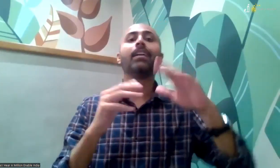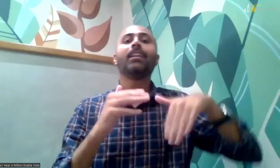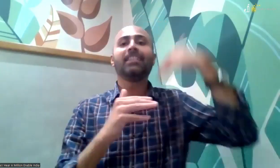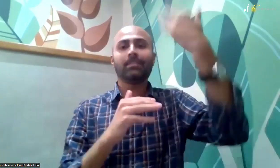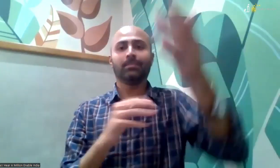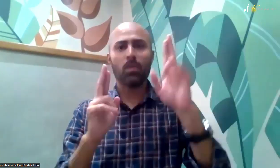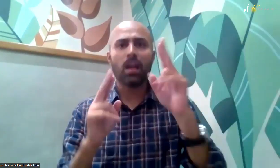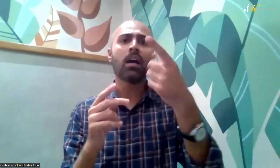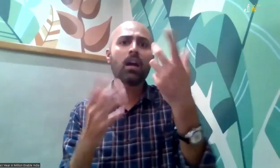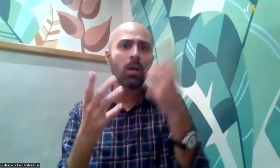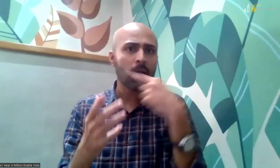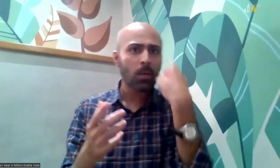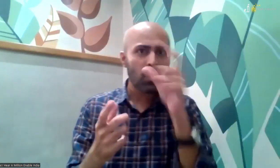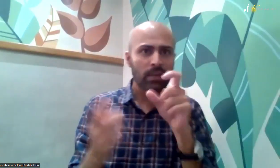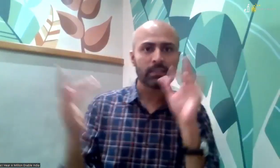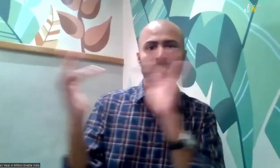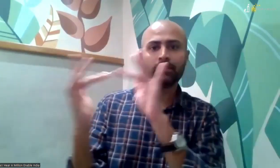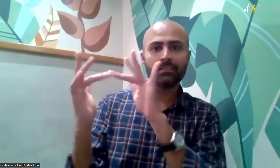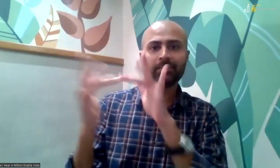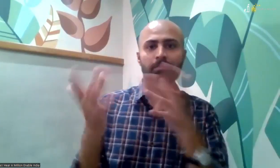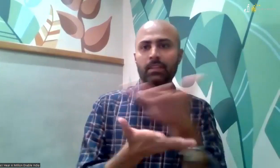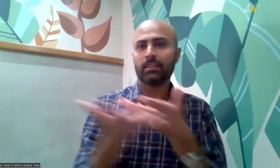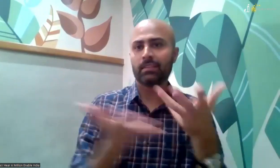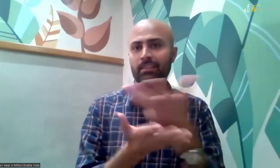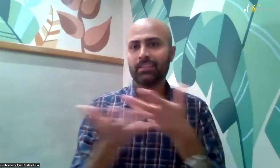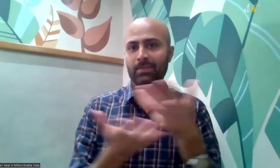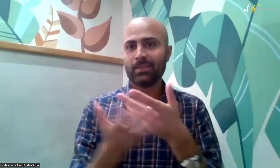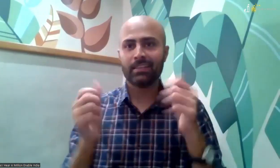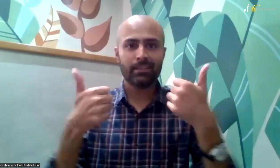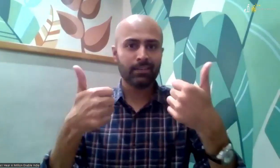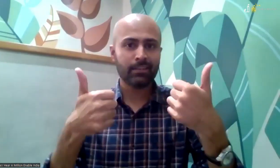Like I know that you have some questions, but yes, later on we can connect you